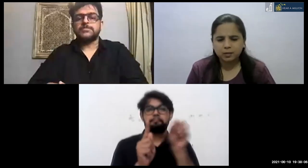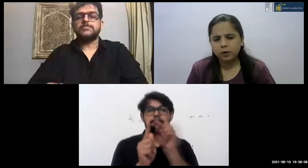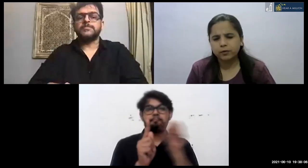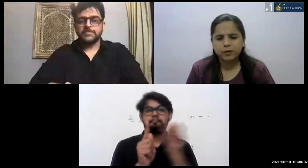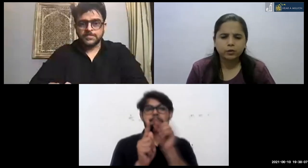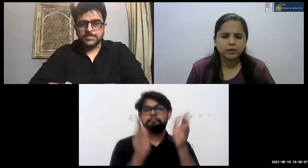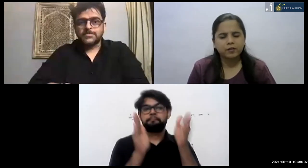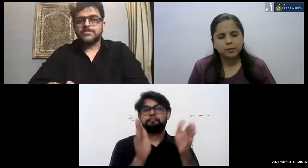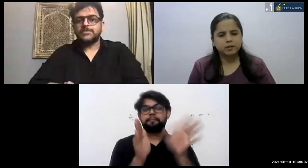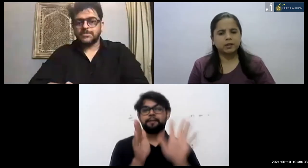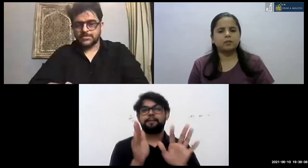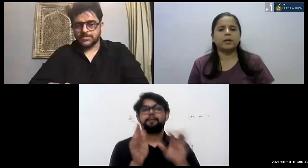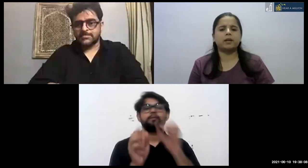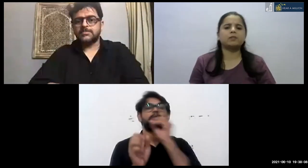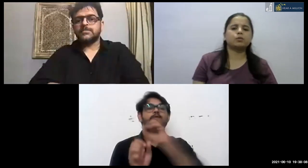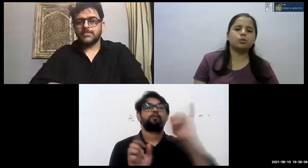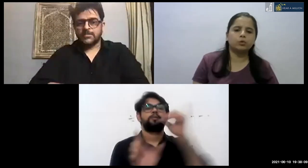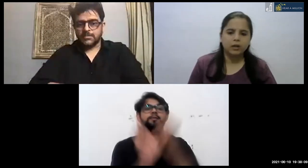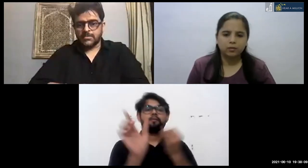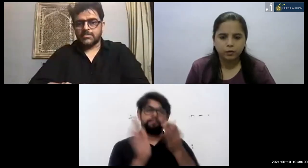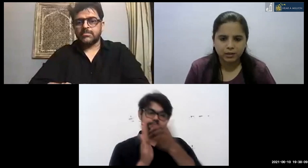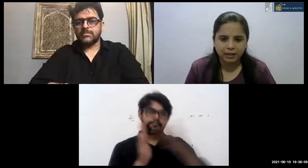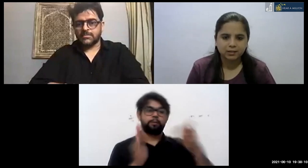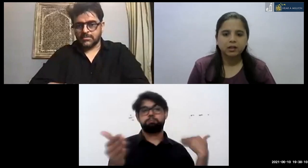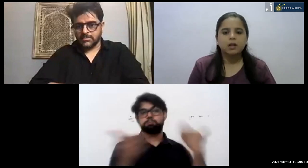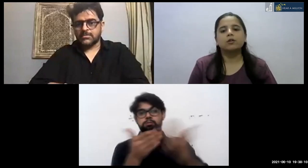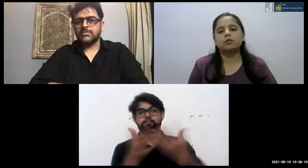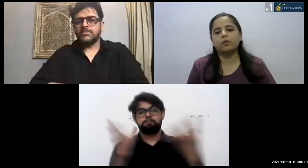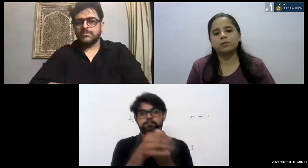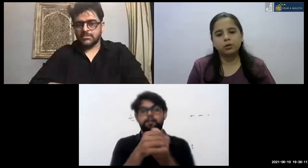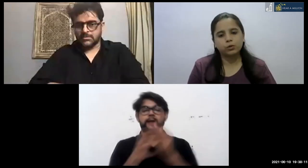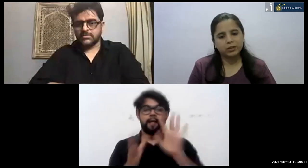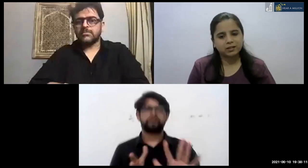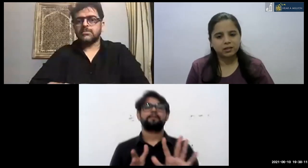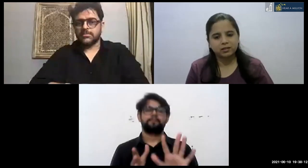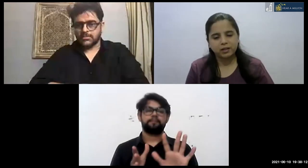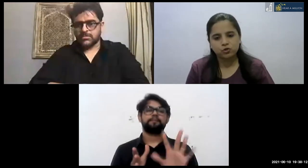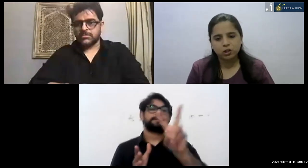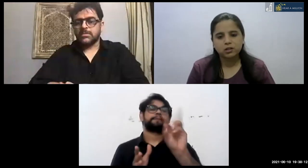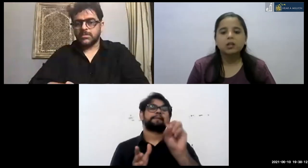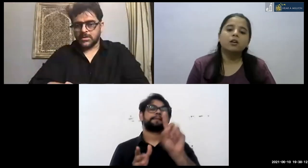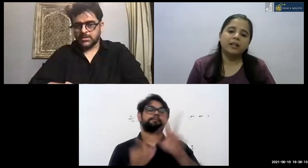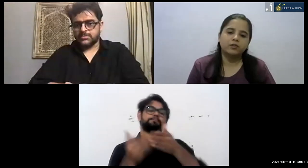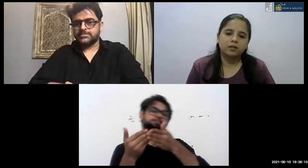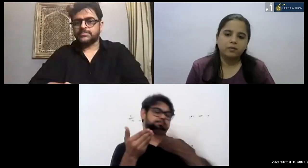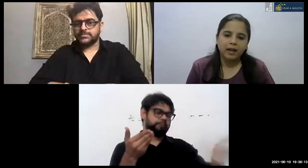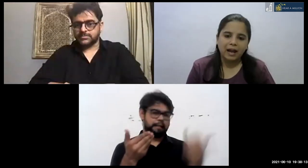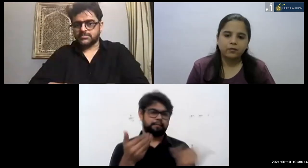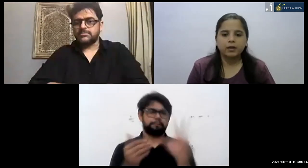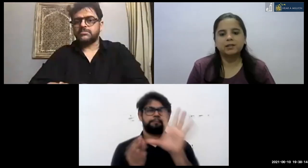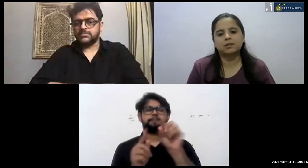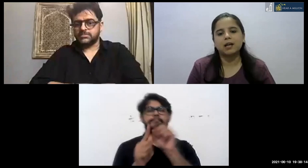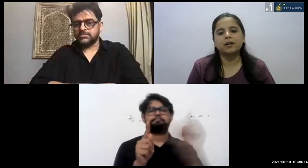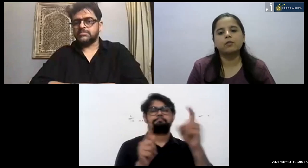So it's about 50 to 70% parents who do come for the classes. So from 0 to 6 years aged deaf children we